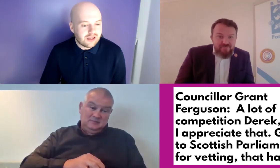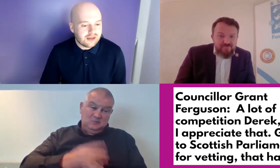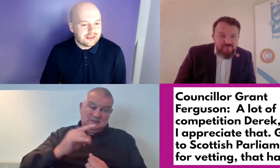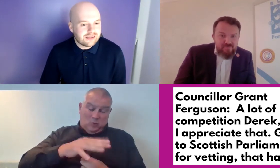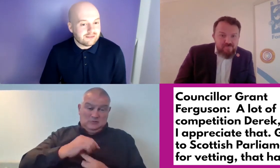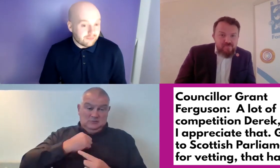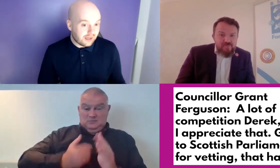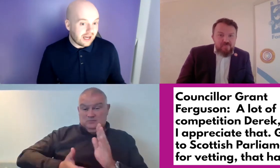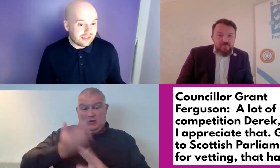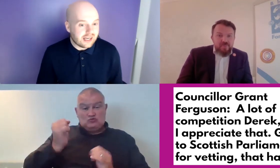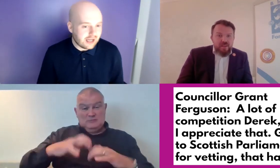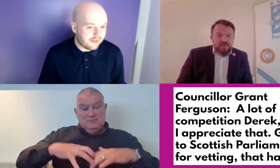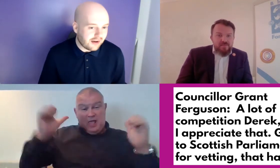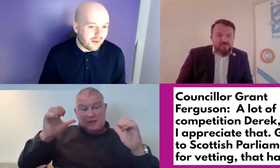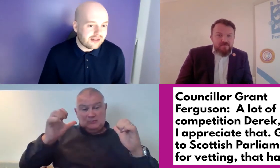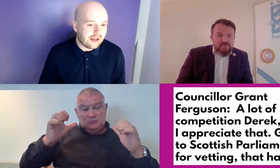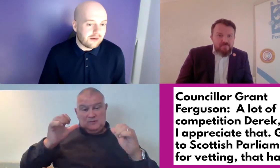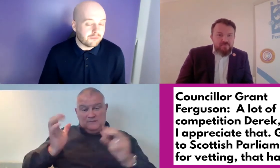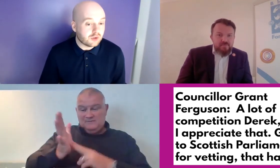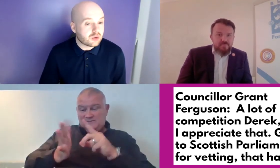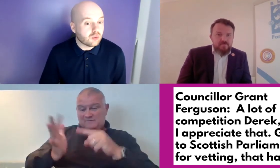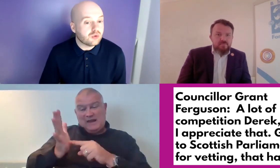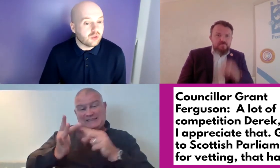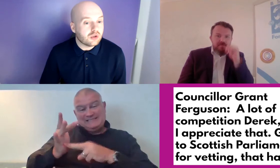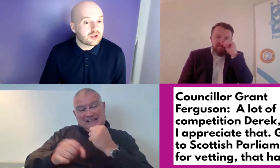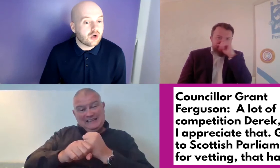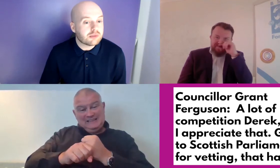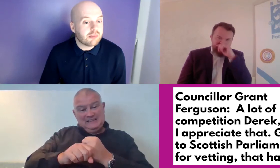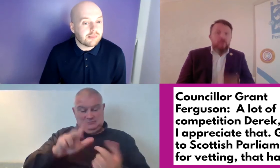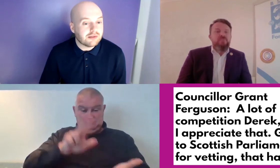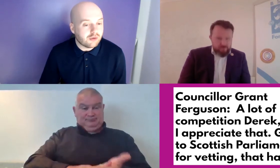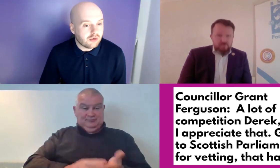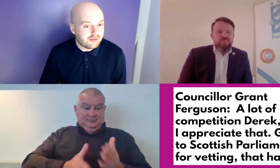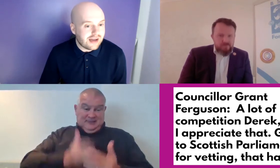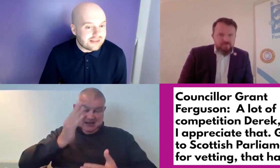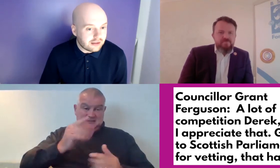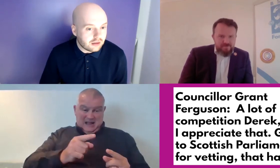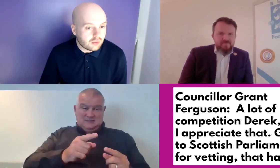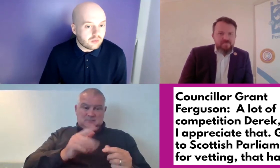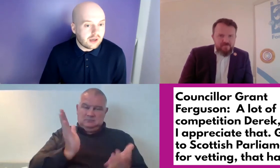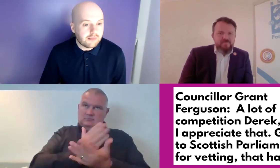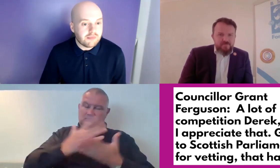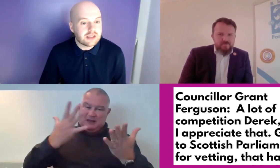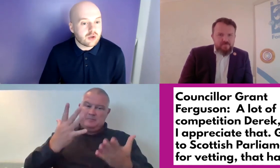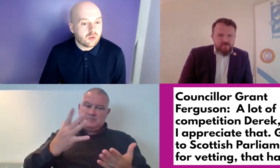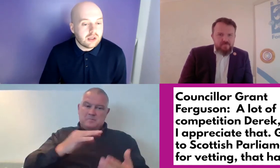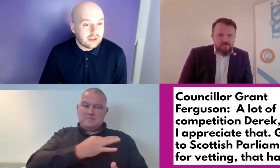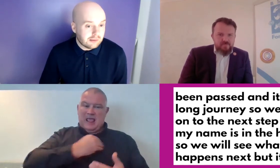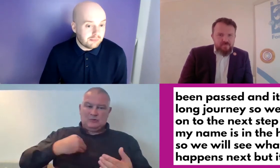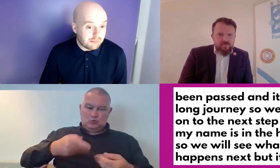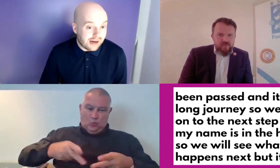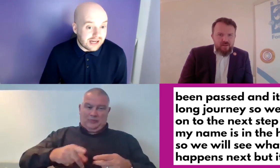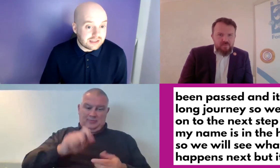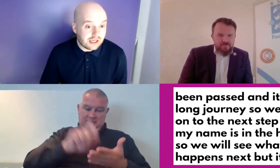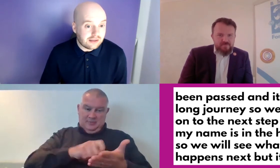you. Derek, if I add, just going to the Scottish Parliament for vetting, that's all